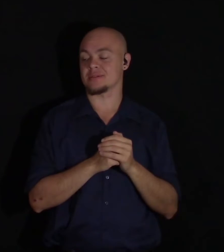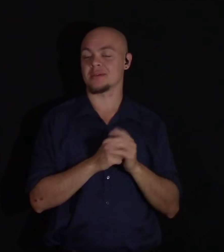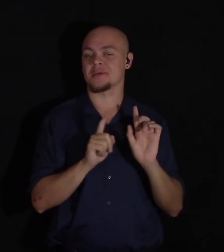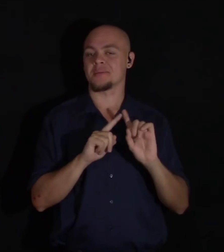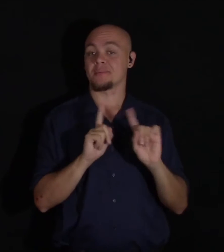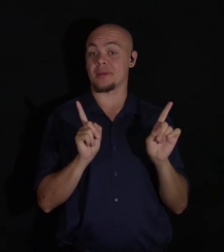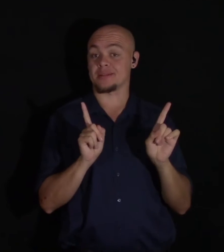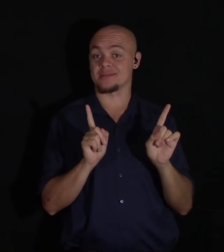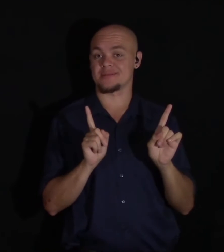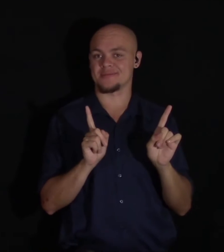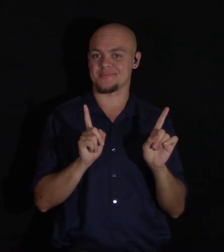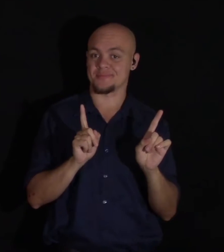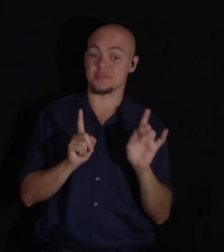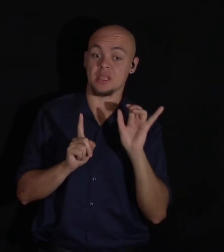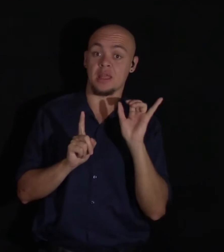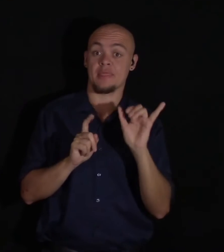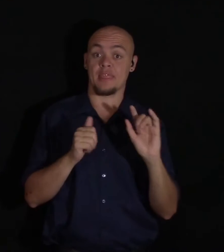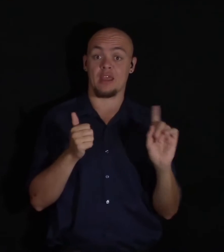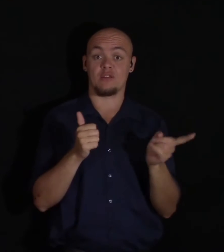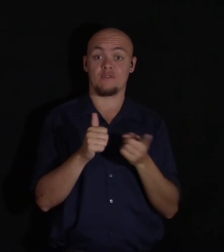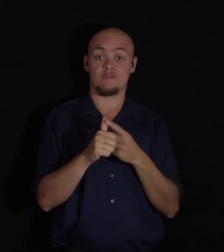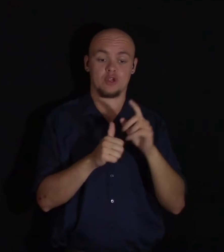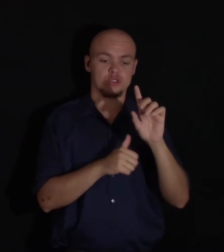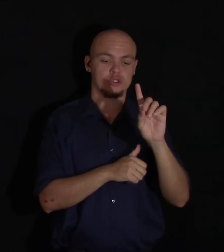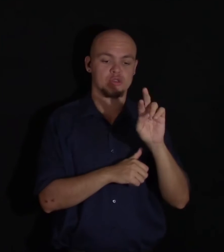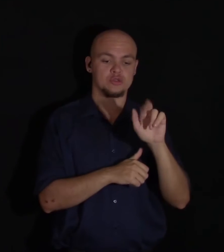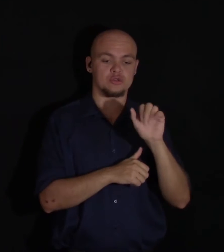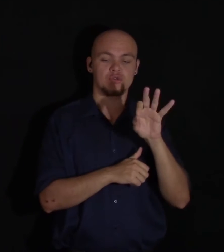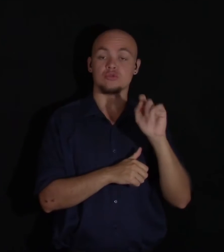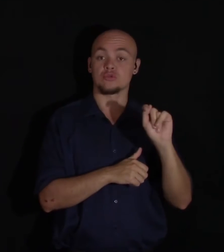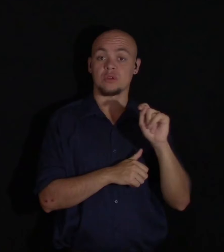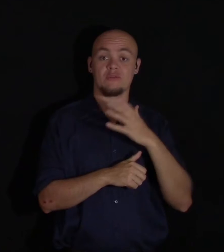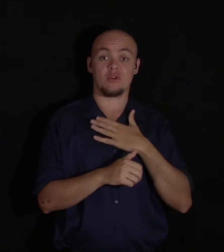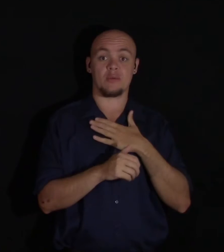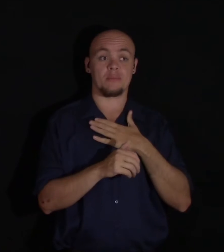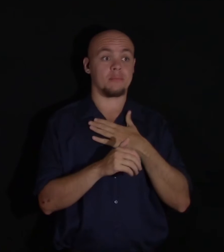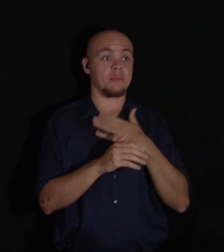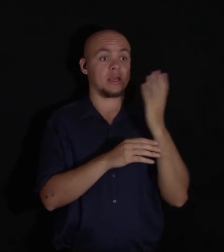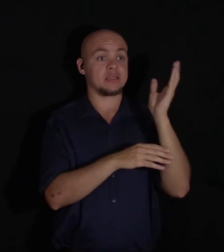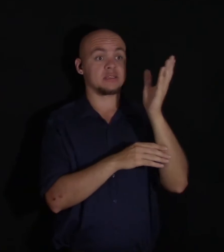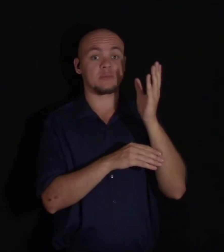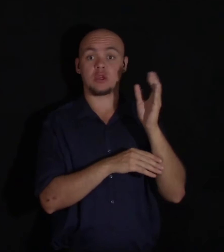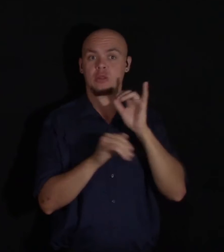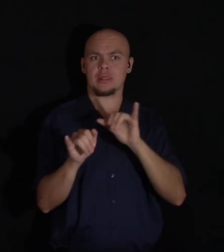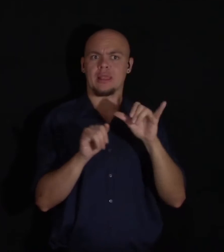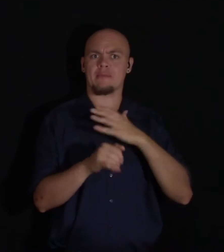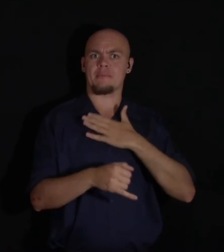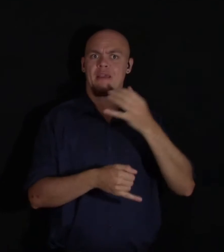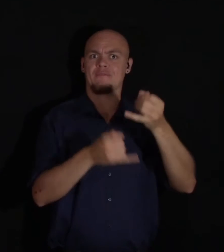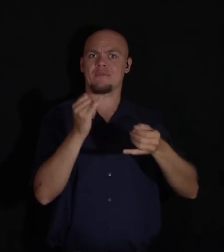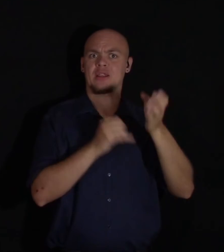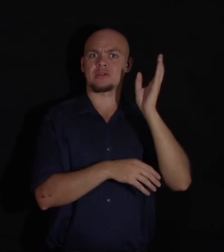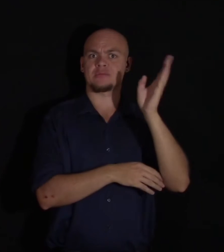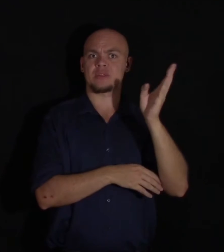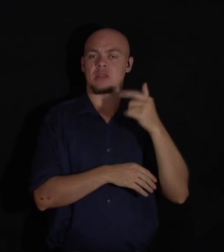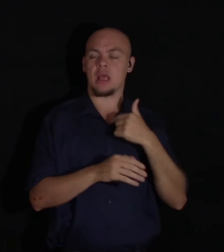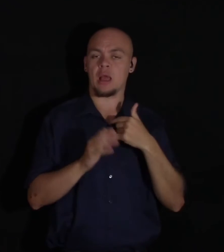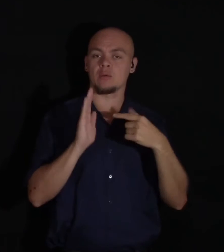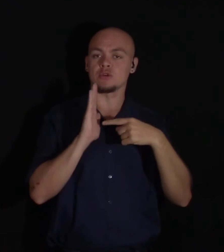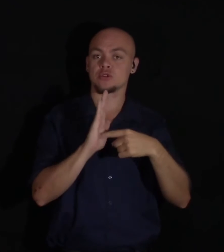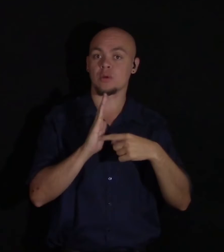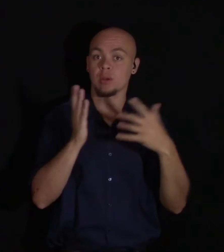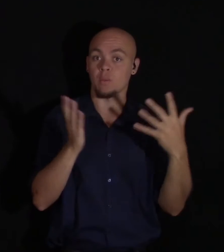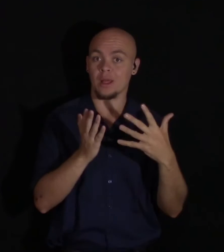But when I submitted that first draft to my fellow speakers as if it were my final speech, I was displaying the dark side